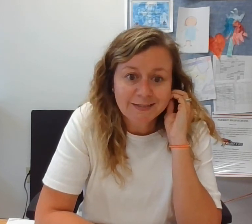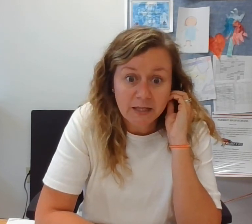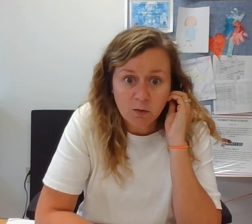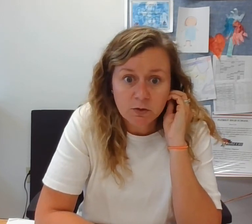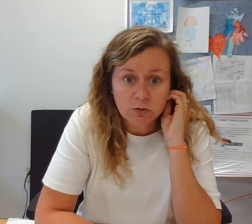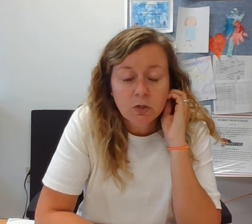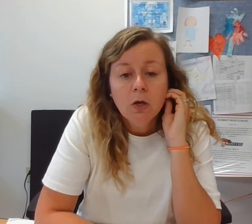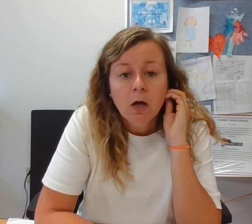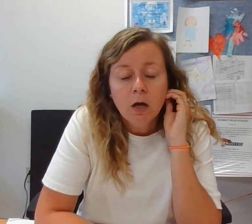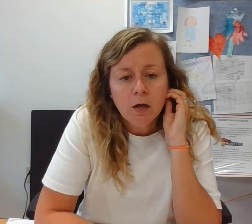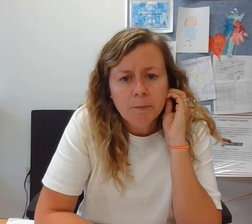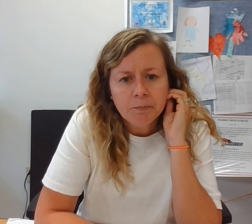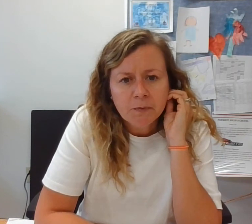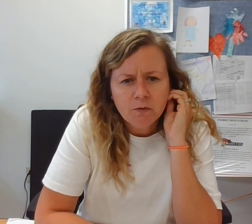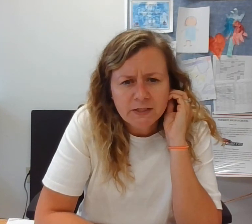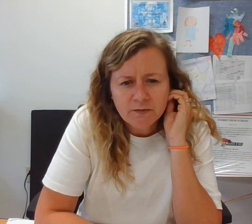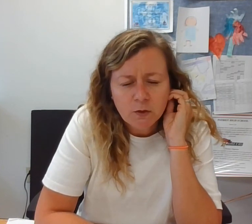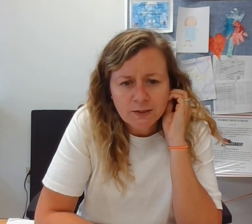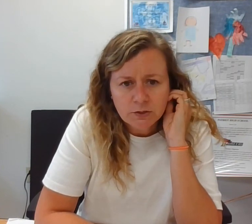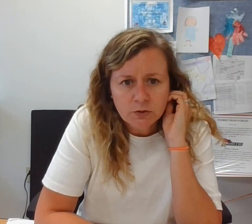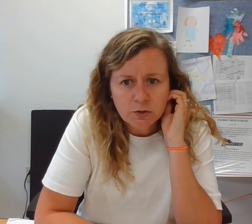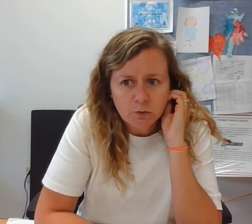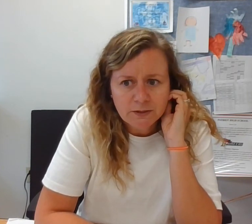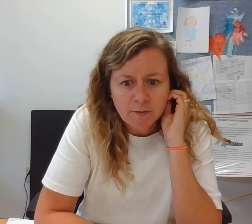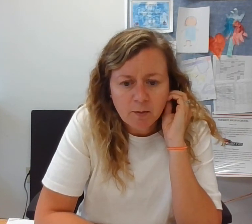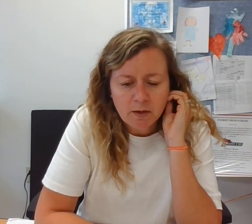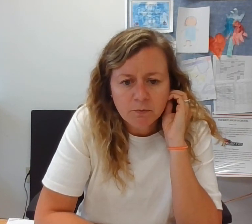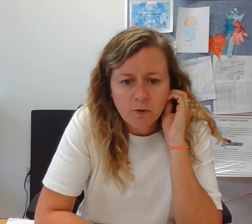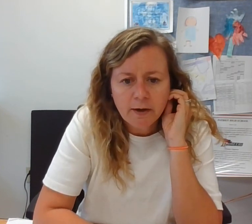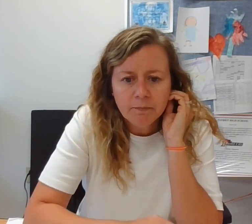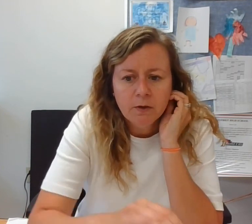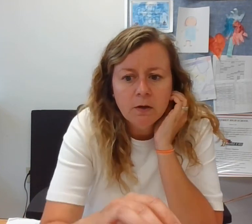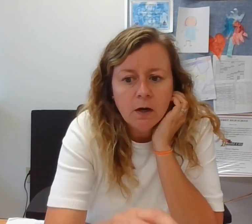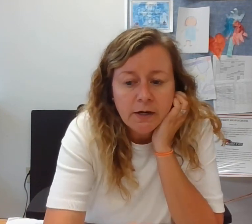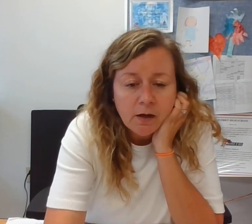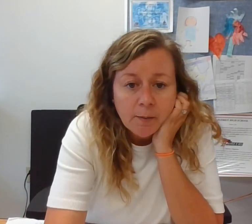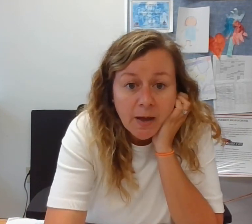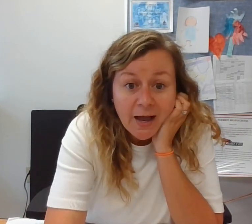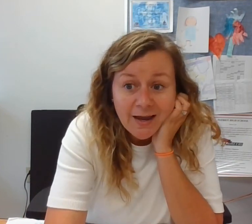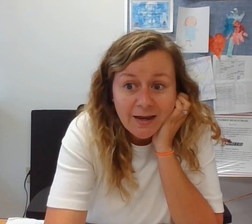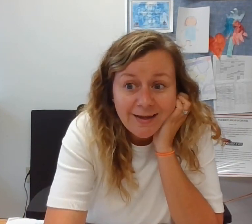language. If you guys have any questions, you can always email me. Okay? All right. Bye.